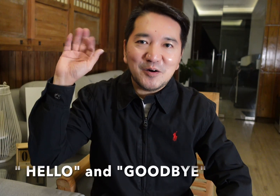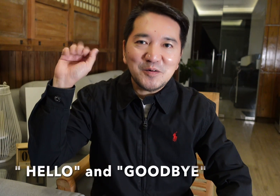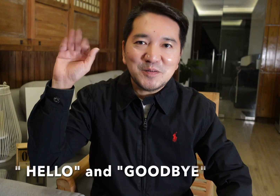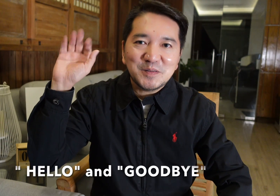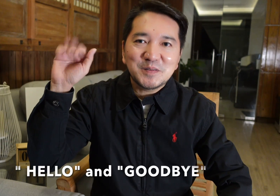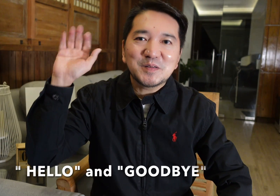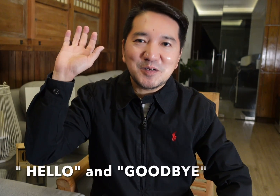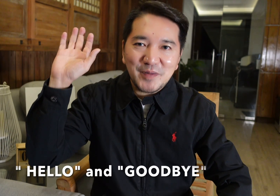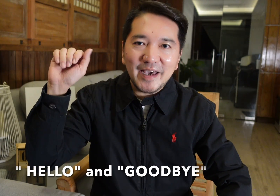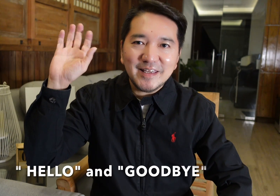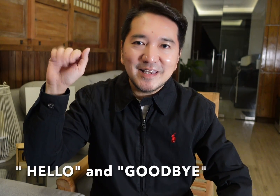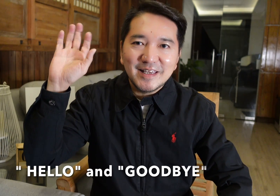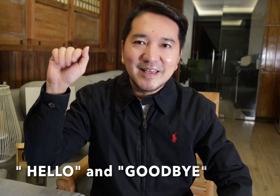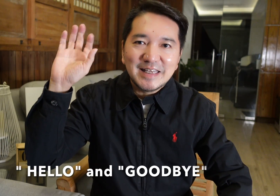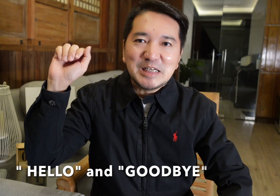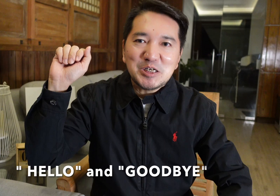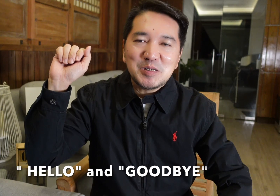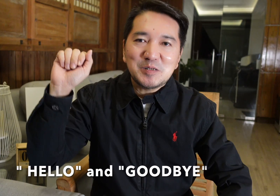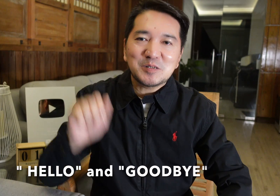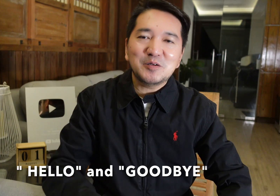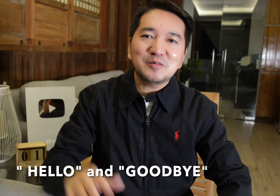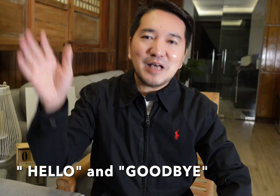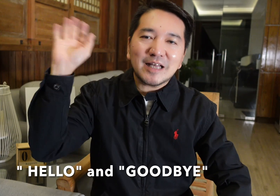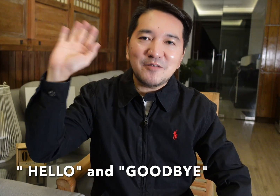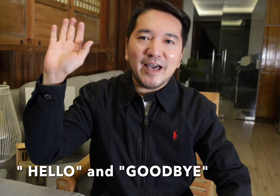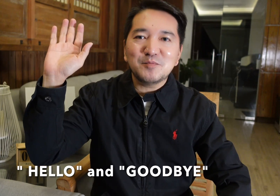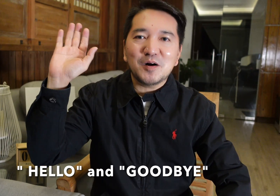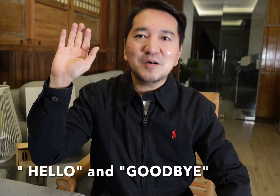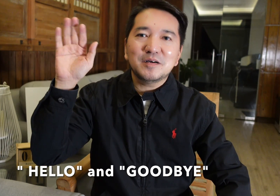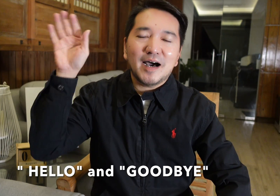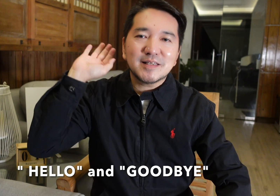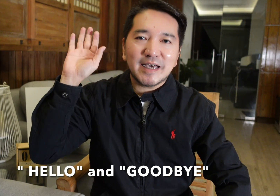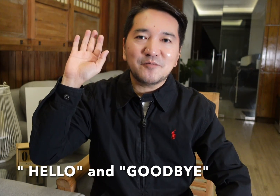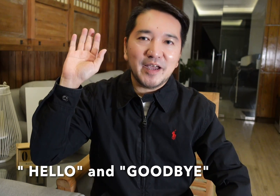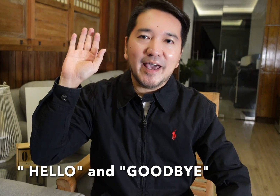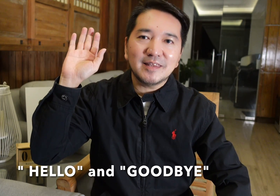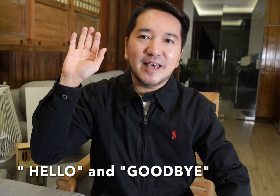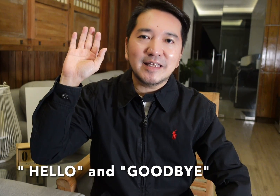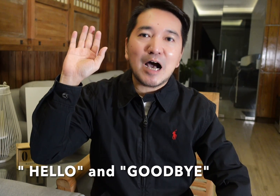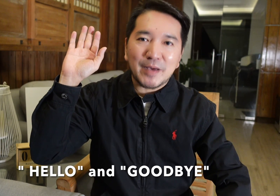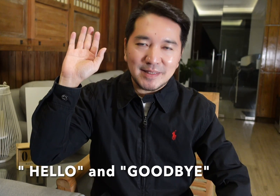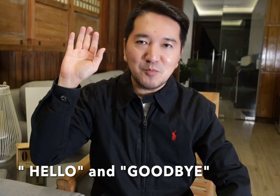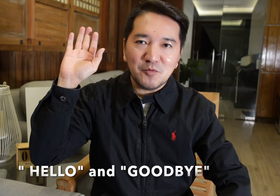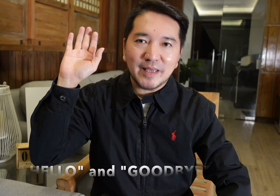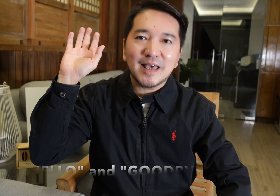Hello, goodbye. So, yung active hand mo at the side of your head and then up and down movement.